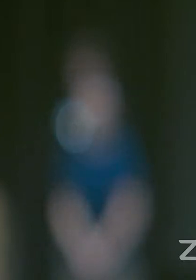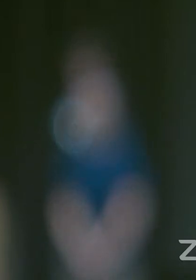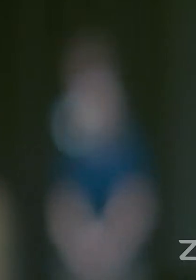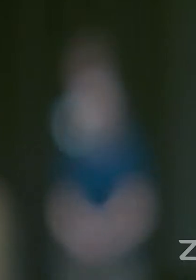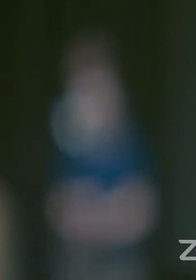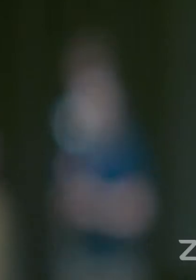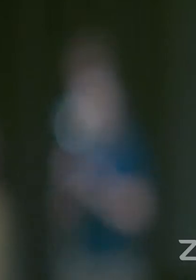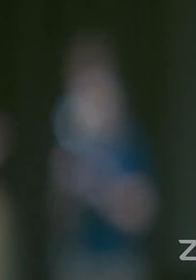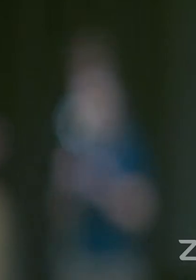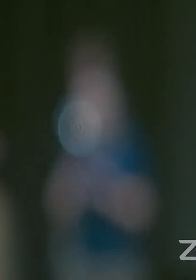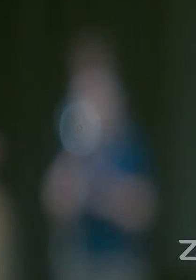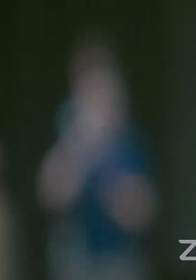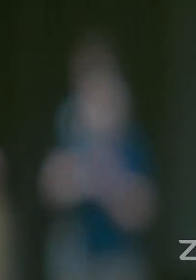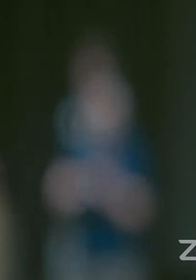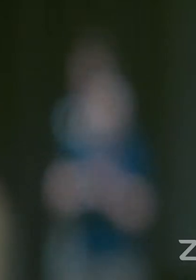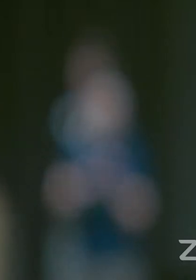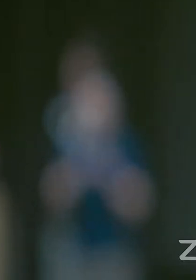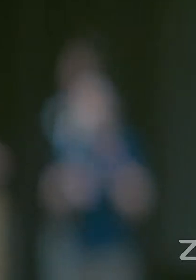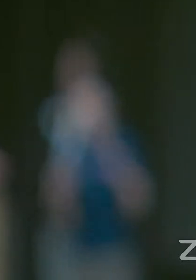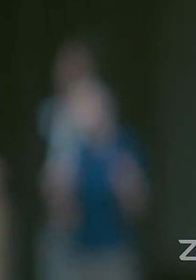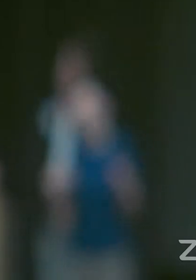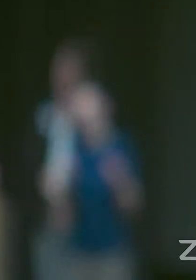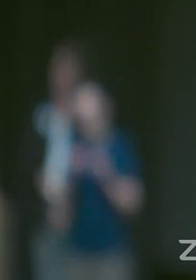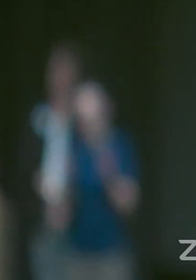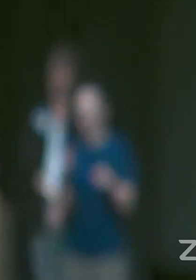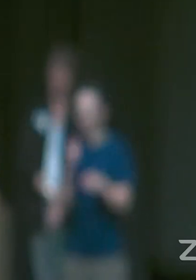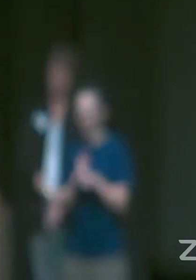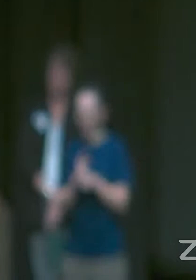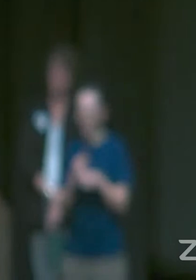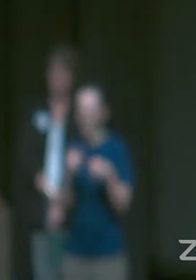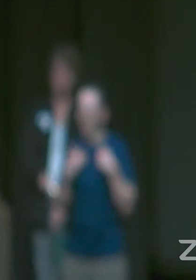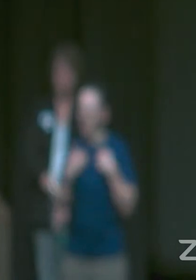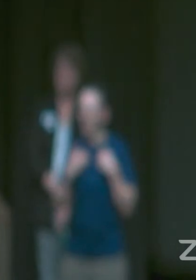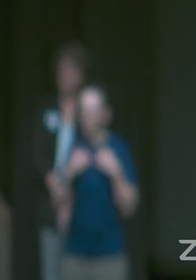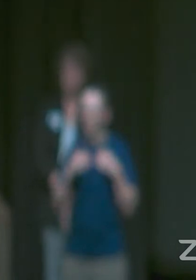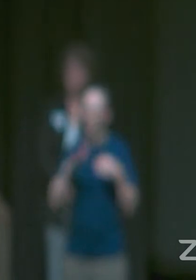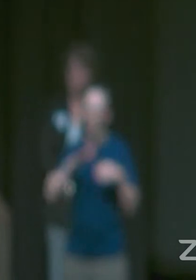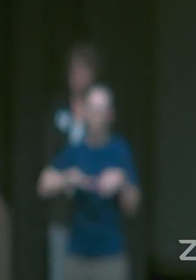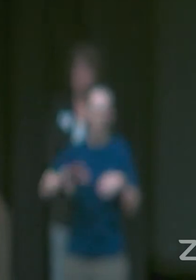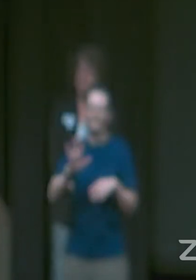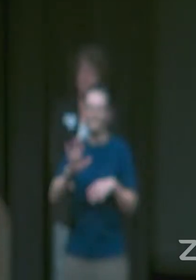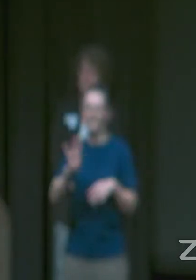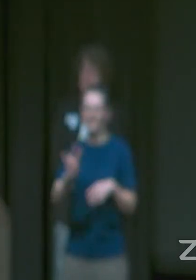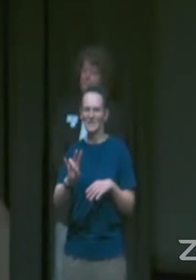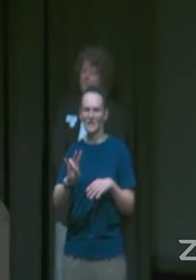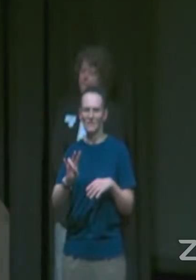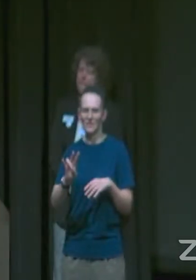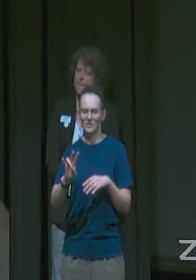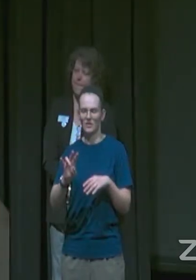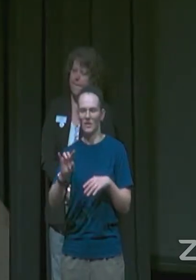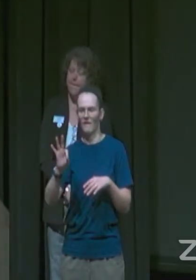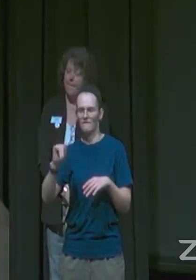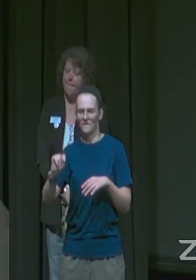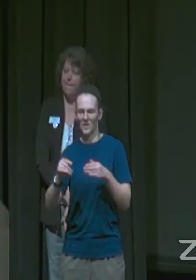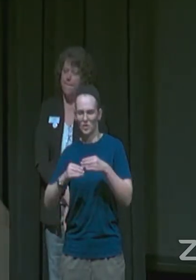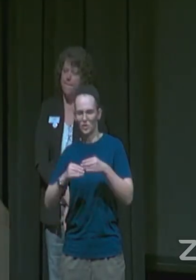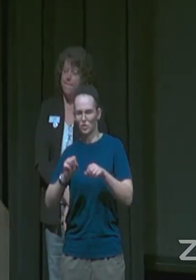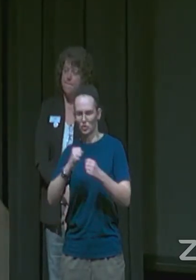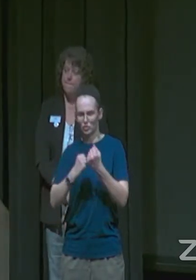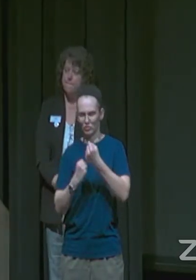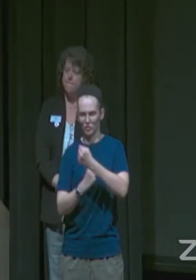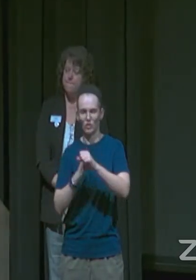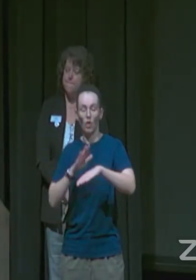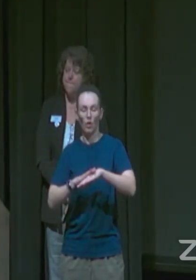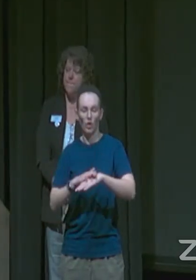So the depth of the water varies, obviously, right? Because we have a give or take 57-foot high structure that's on